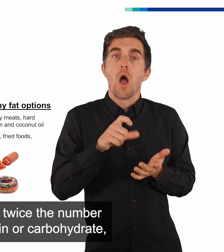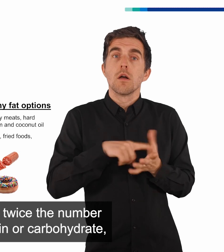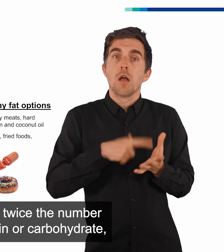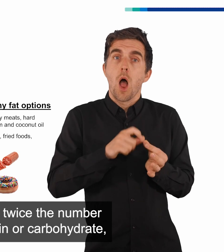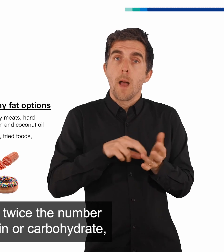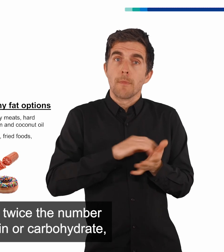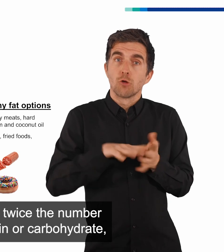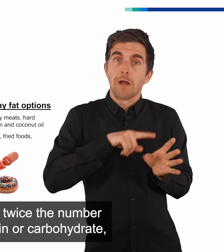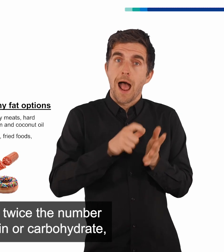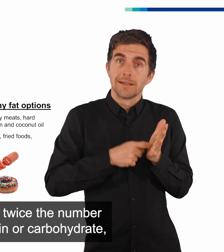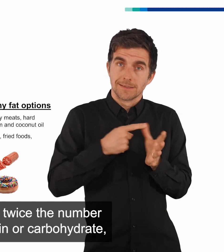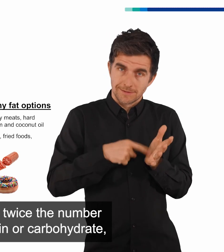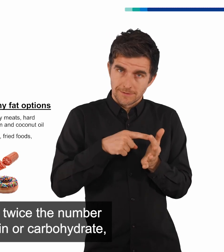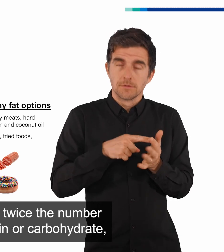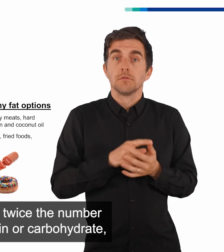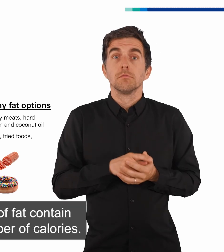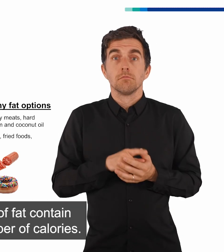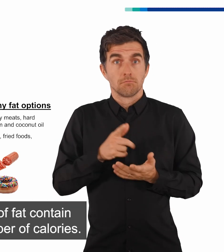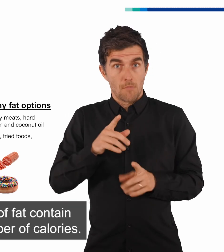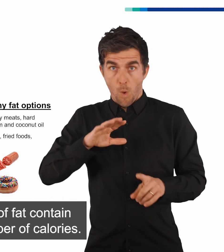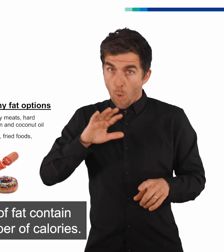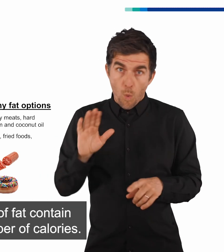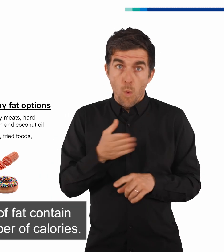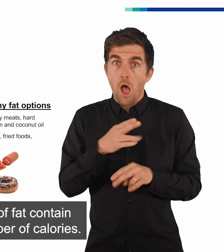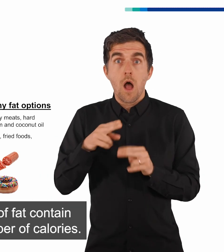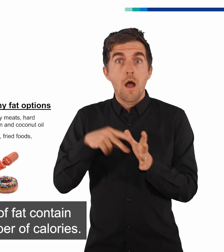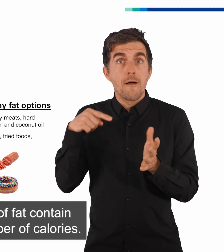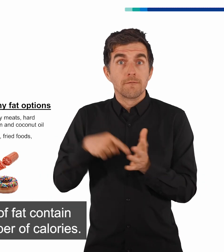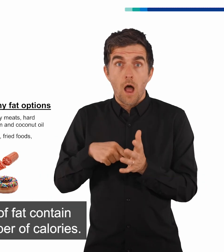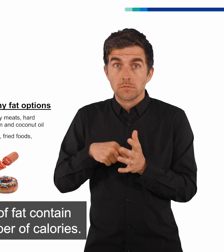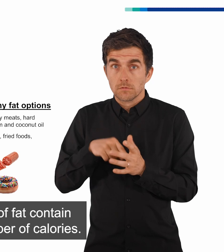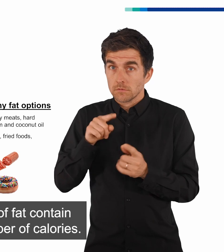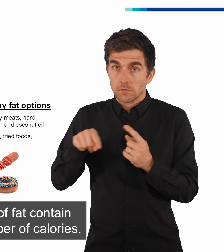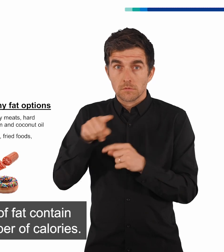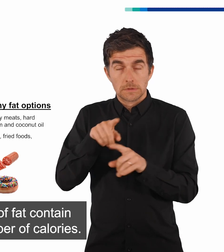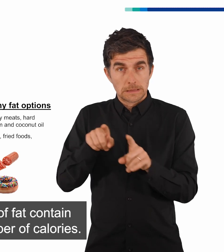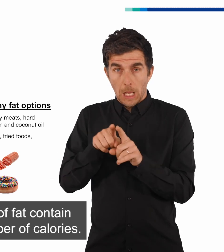all fats are bad though. Our bodies need some fat, but we should aim for heart-healthy fats.